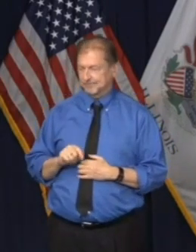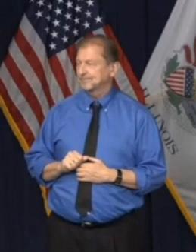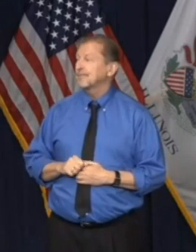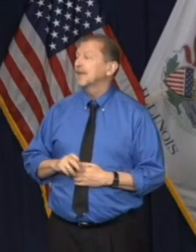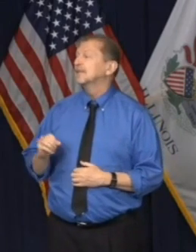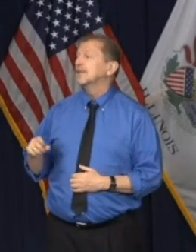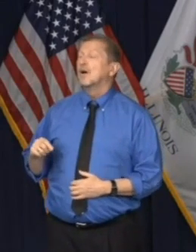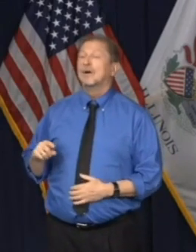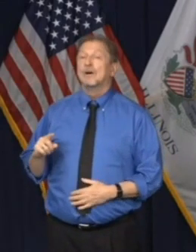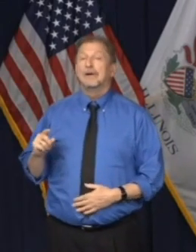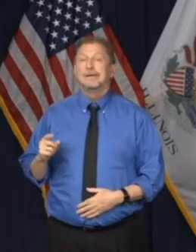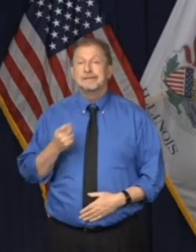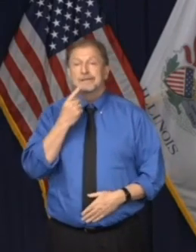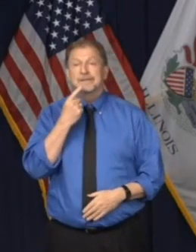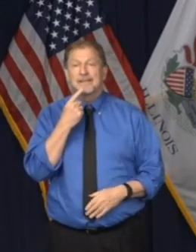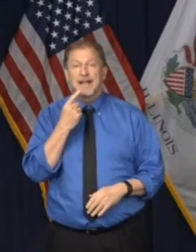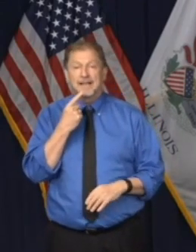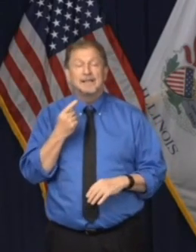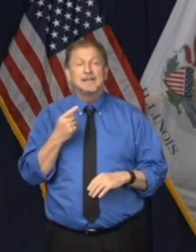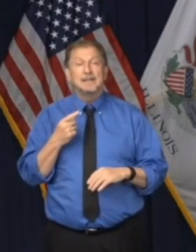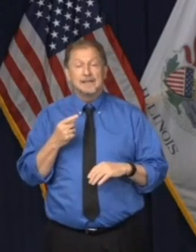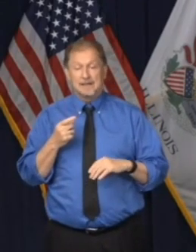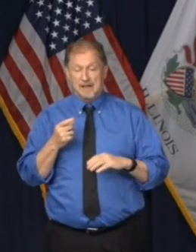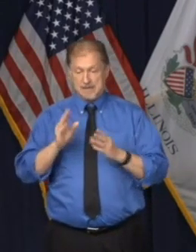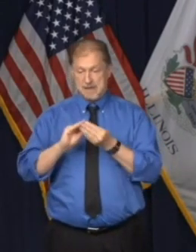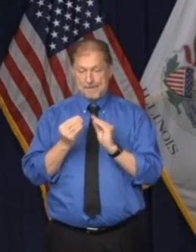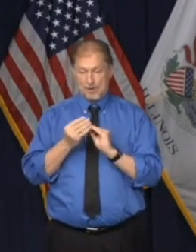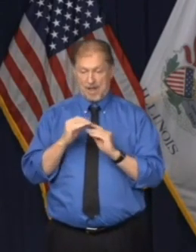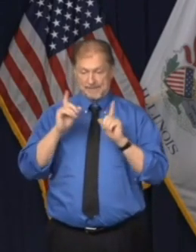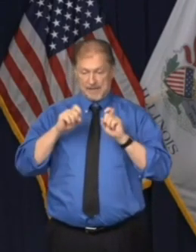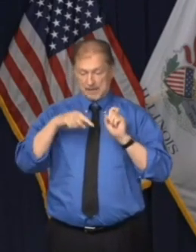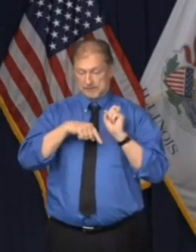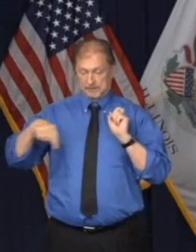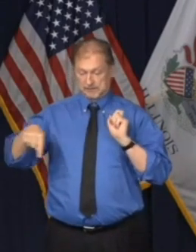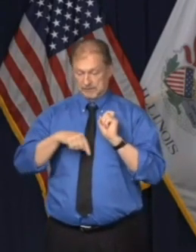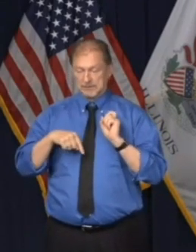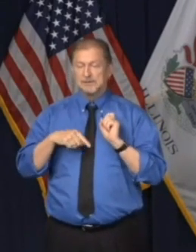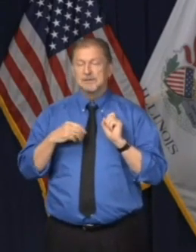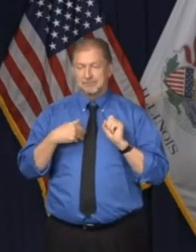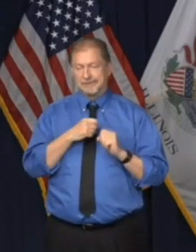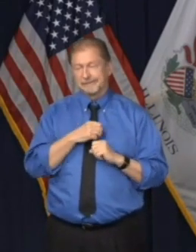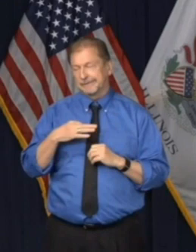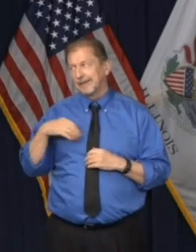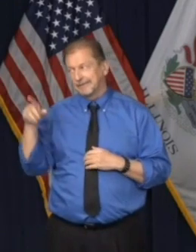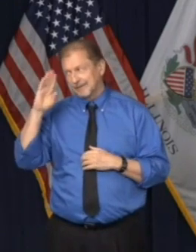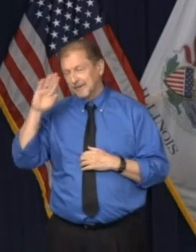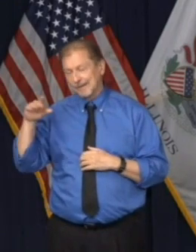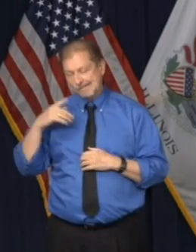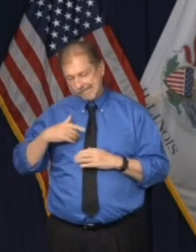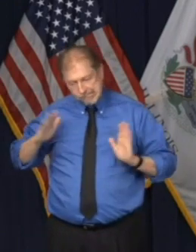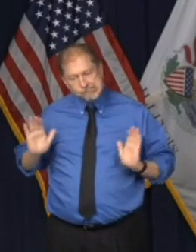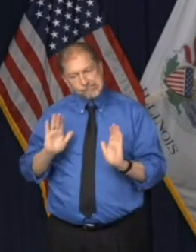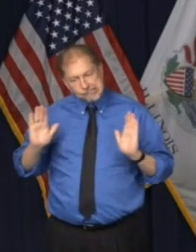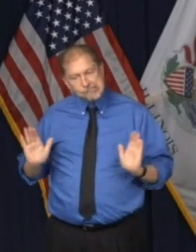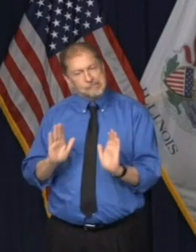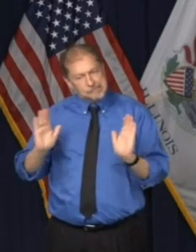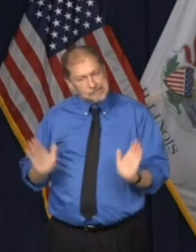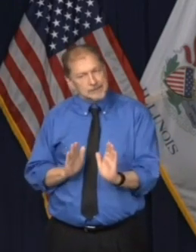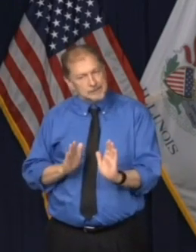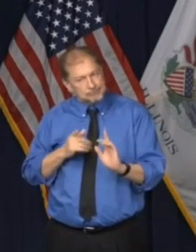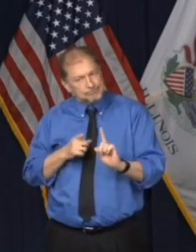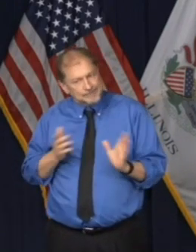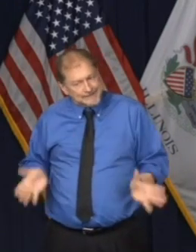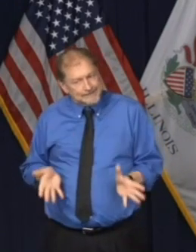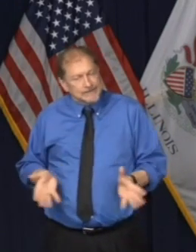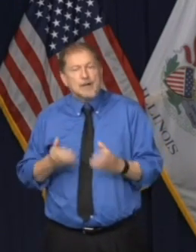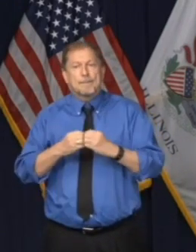ask, when will we start to see substantial changes? My staff knows that, that I've been pushing to make